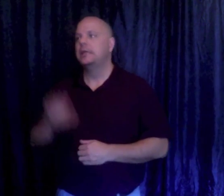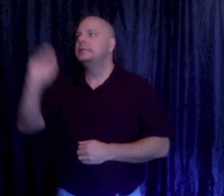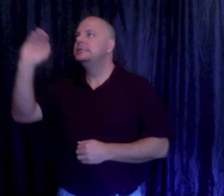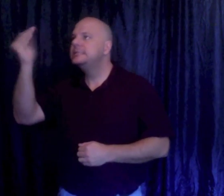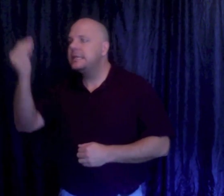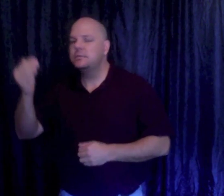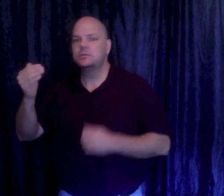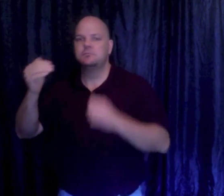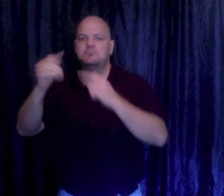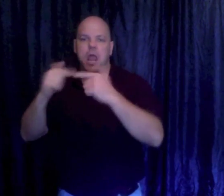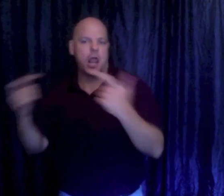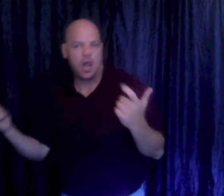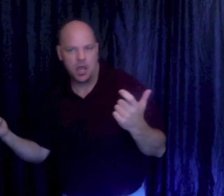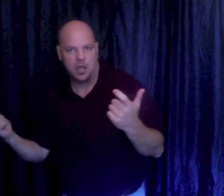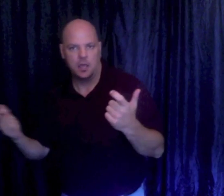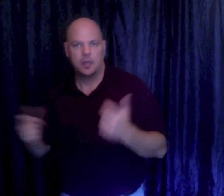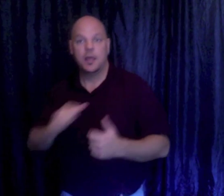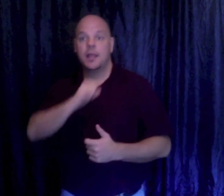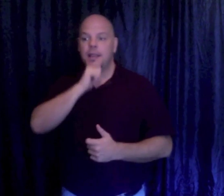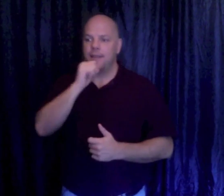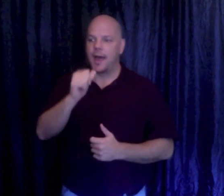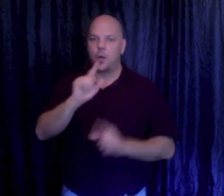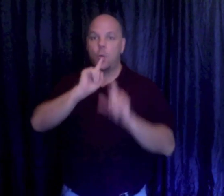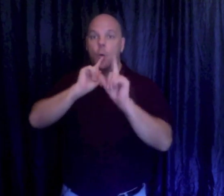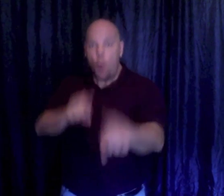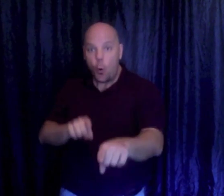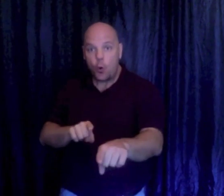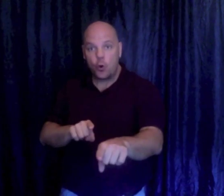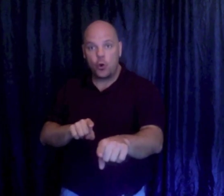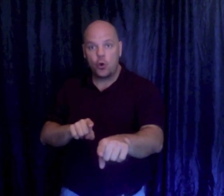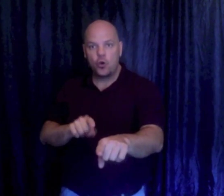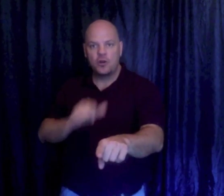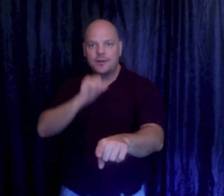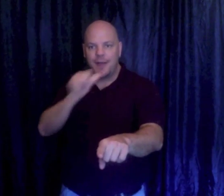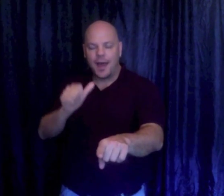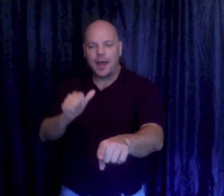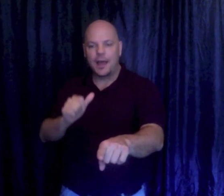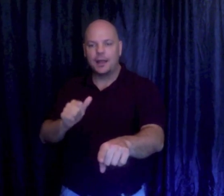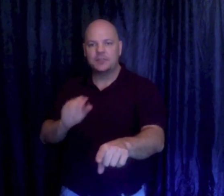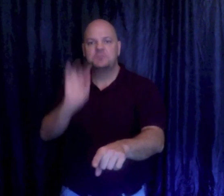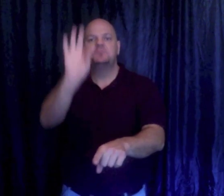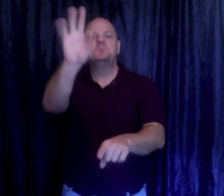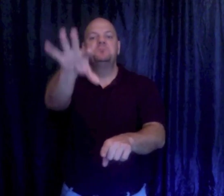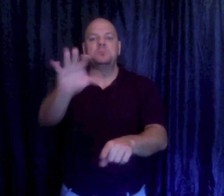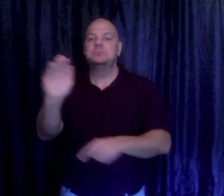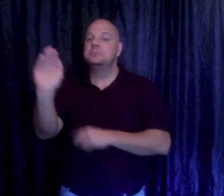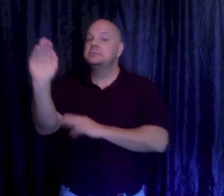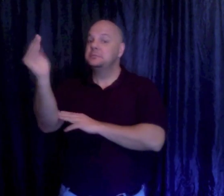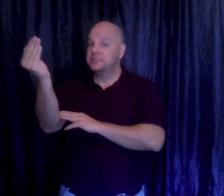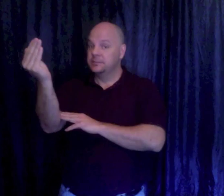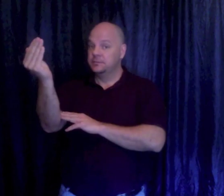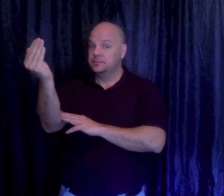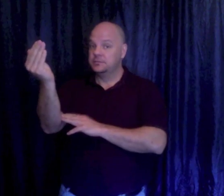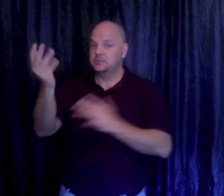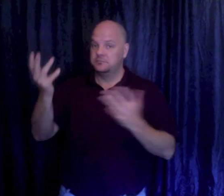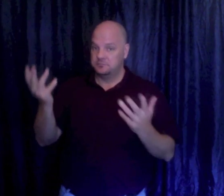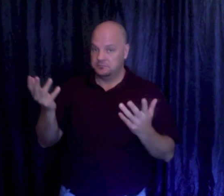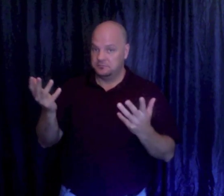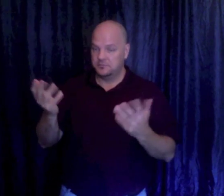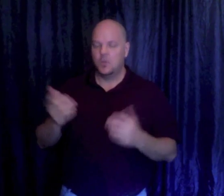not ordering, you're saying, well, it seems like when I'm interpreting in